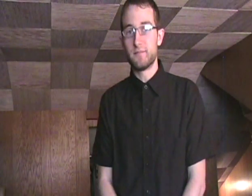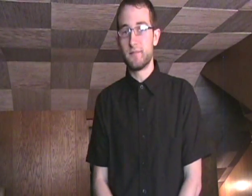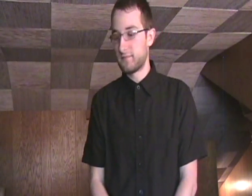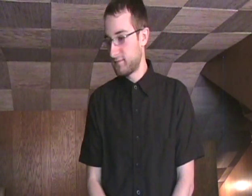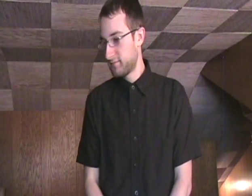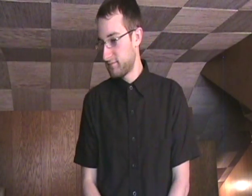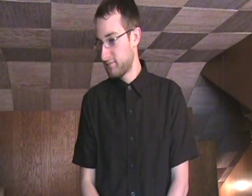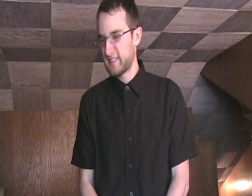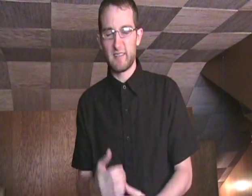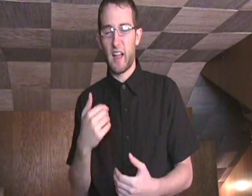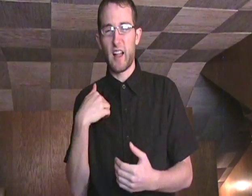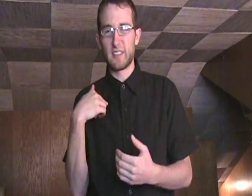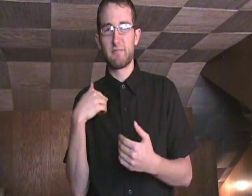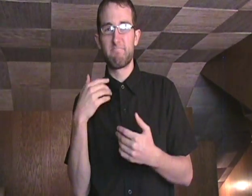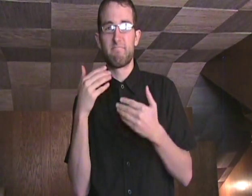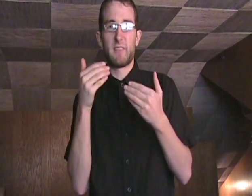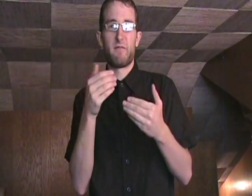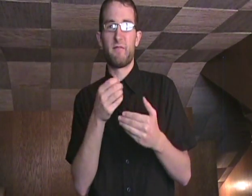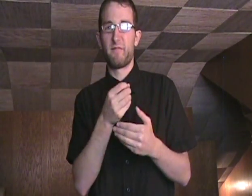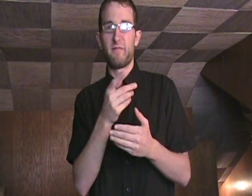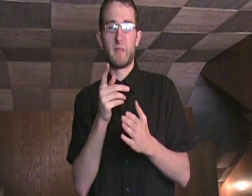couple seconds to catch up on your notes.